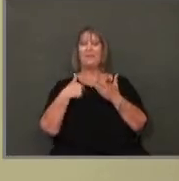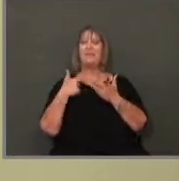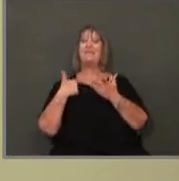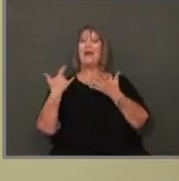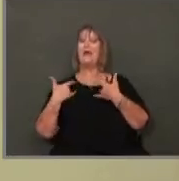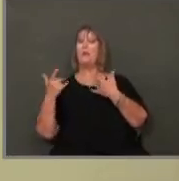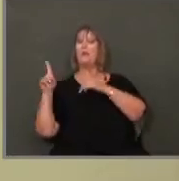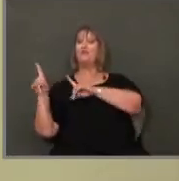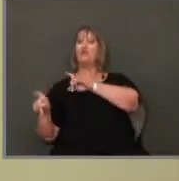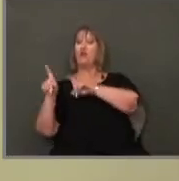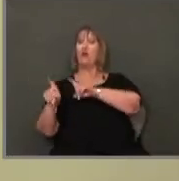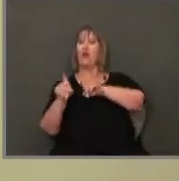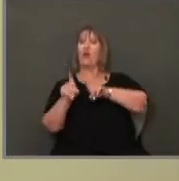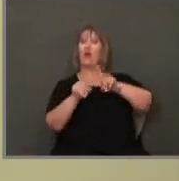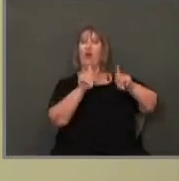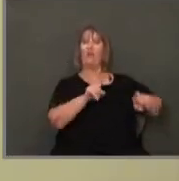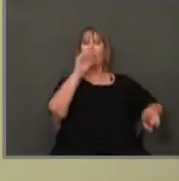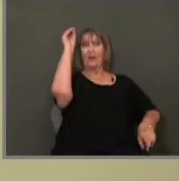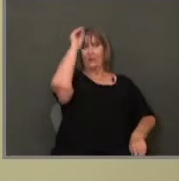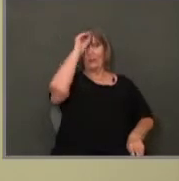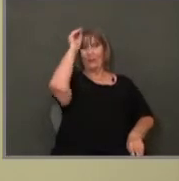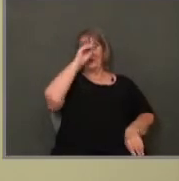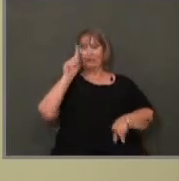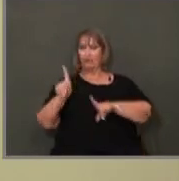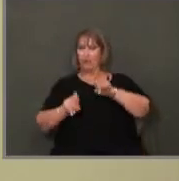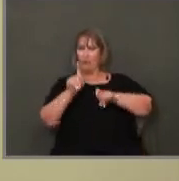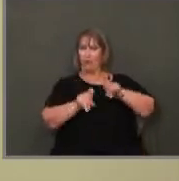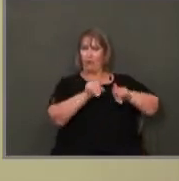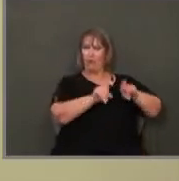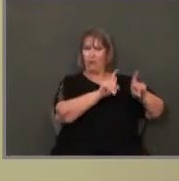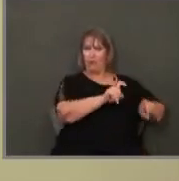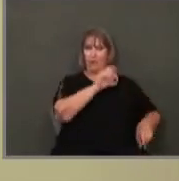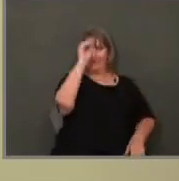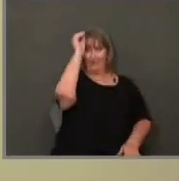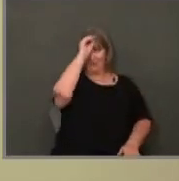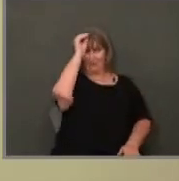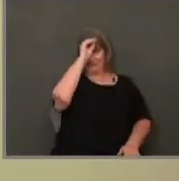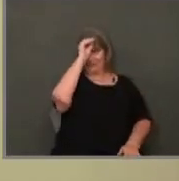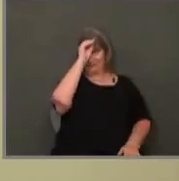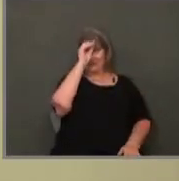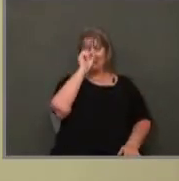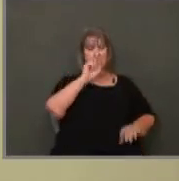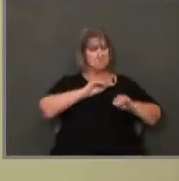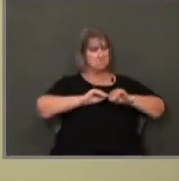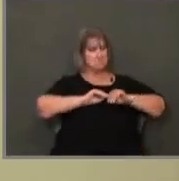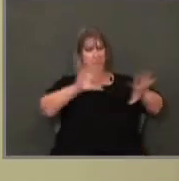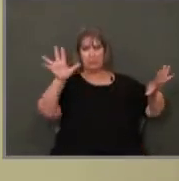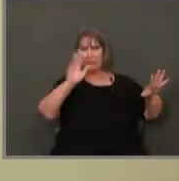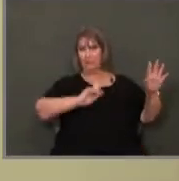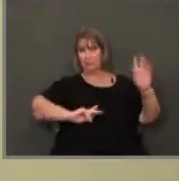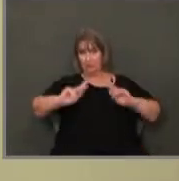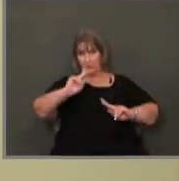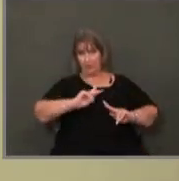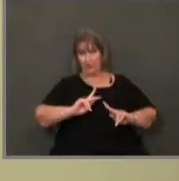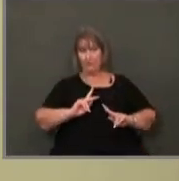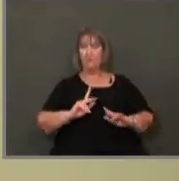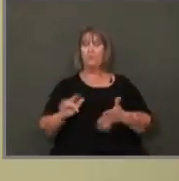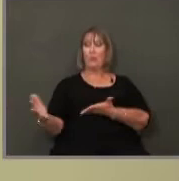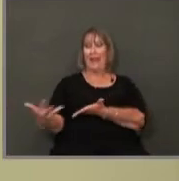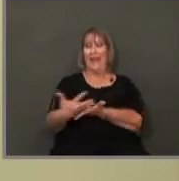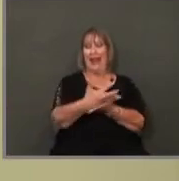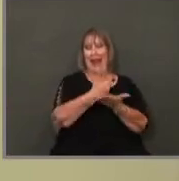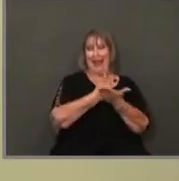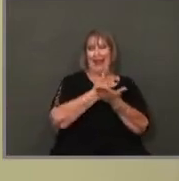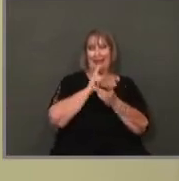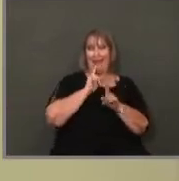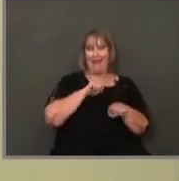from the public in the form of some very targeted surveys that we send out to all of you, right? And this is what we've been hearing from